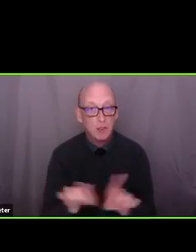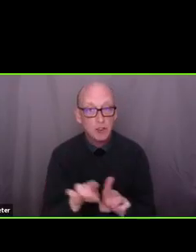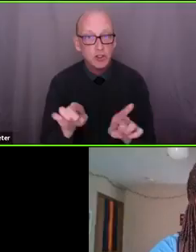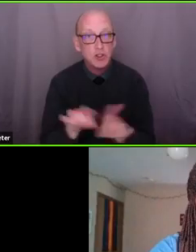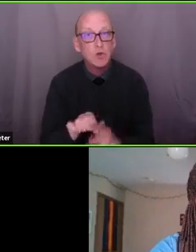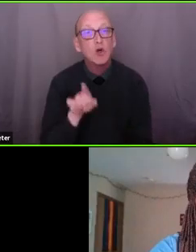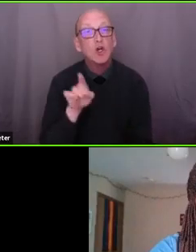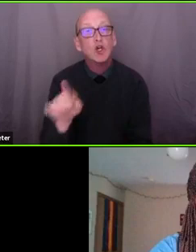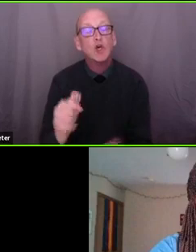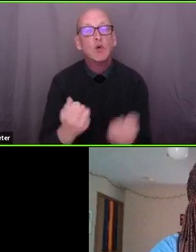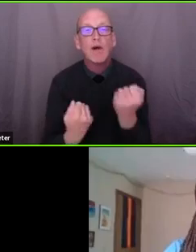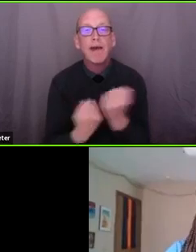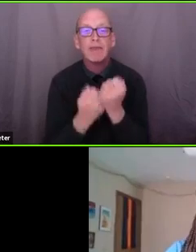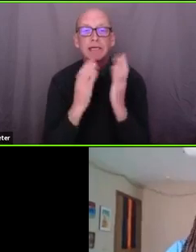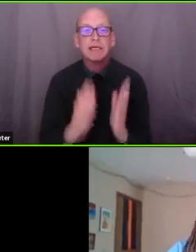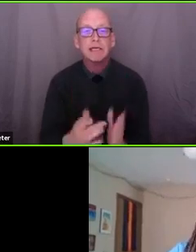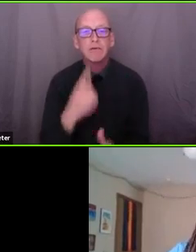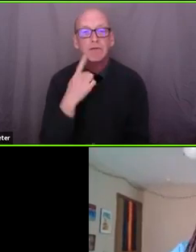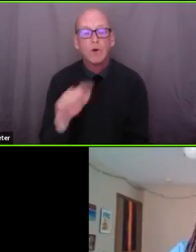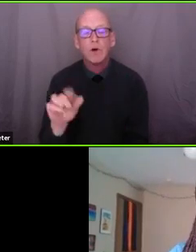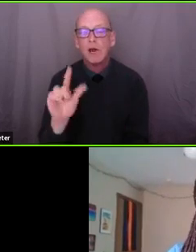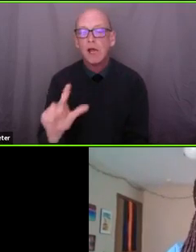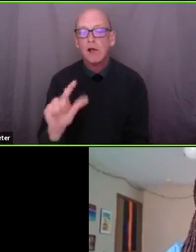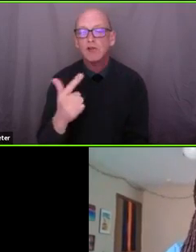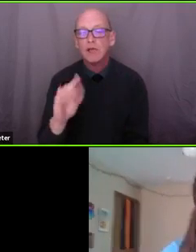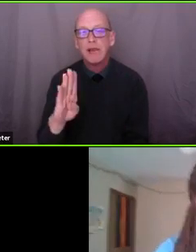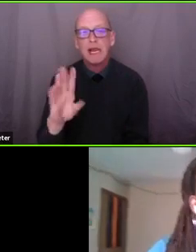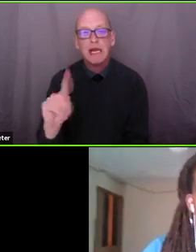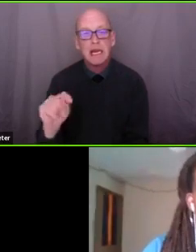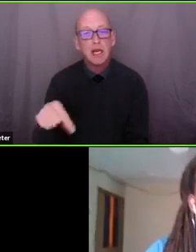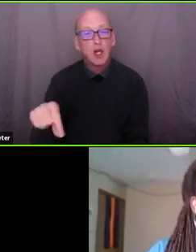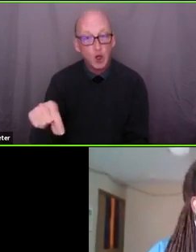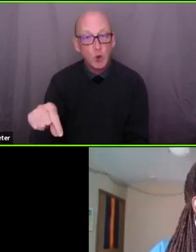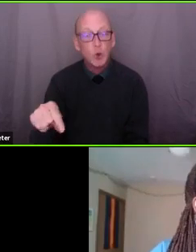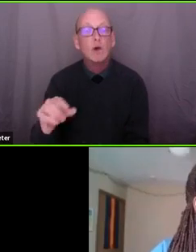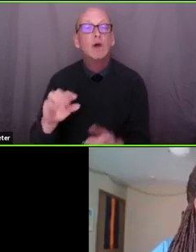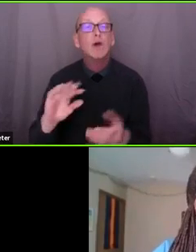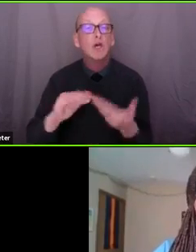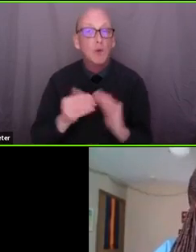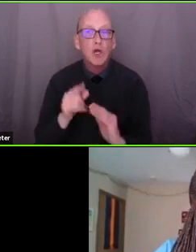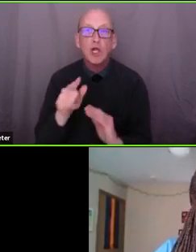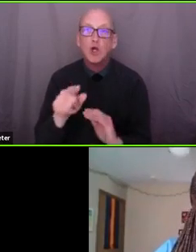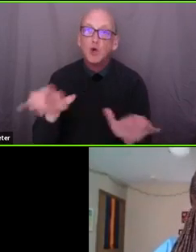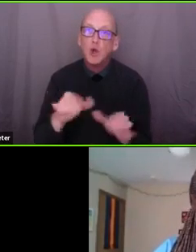are an advocate for the LGBTQ community, and you do a lot of